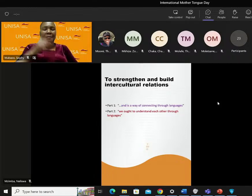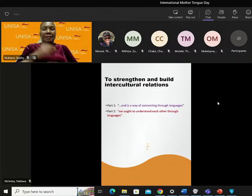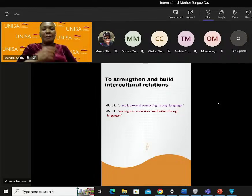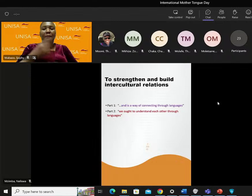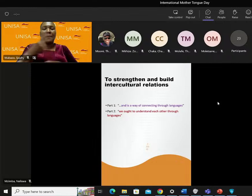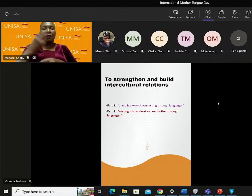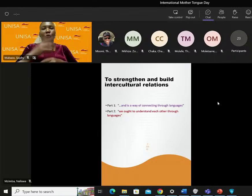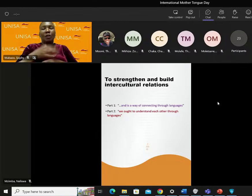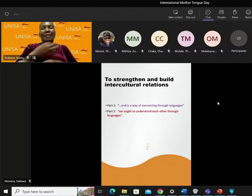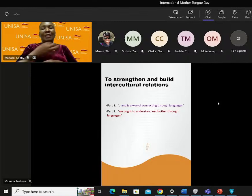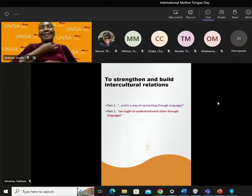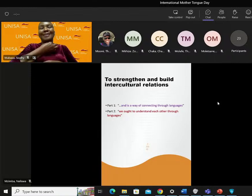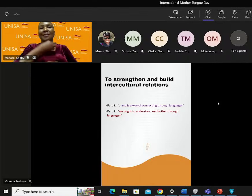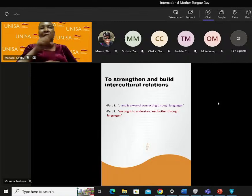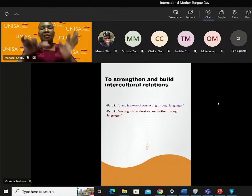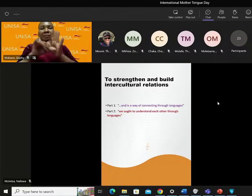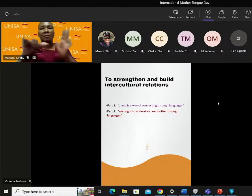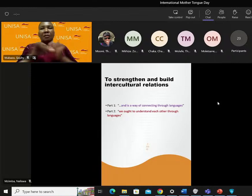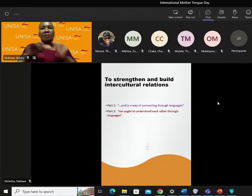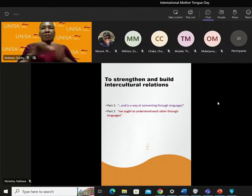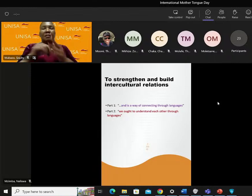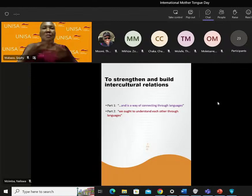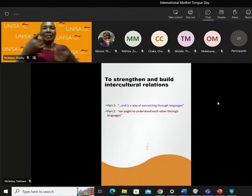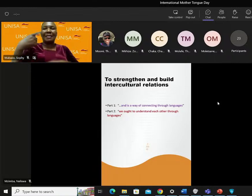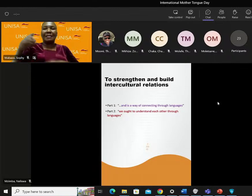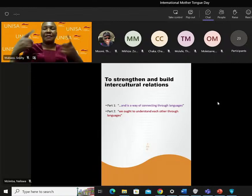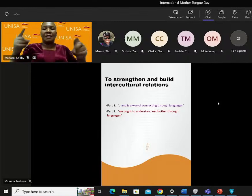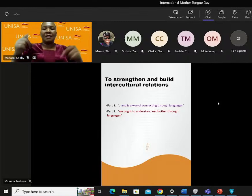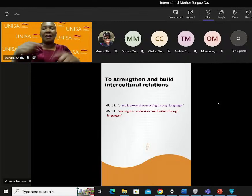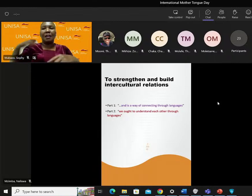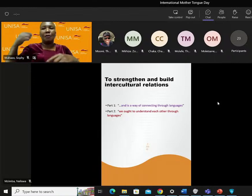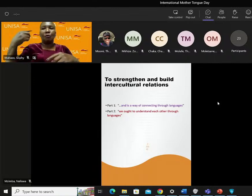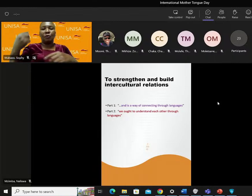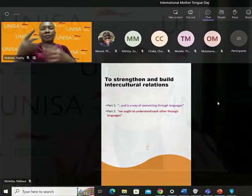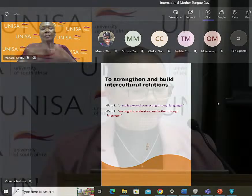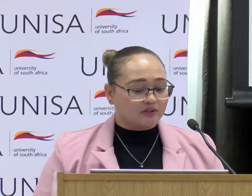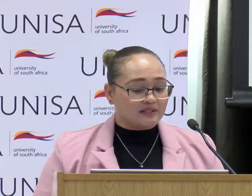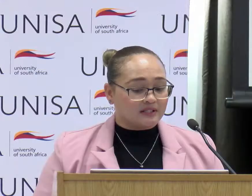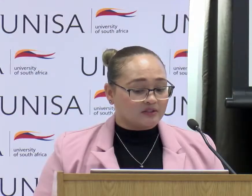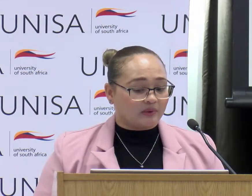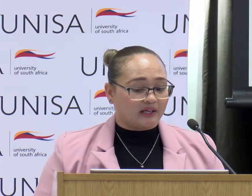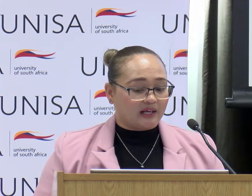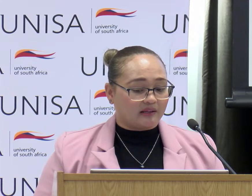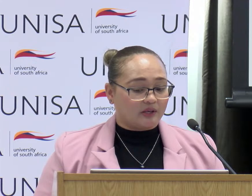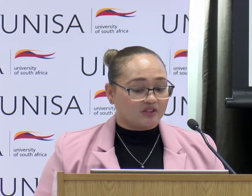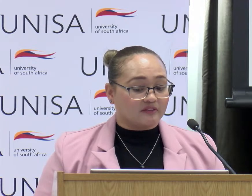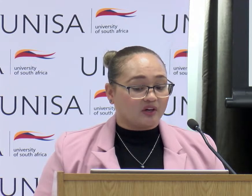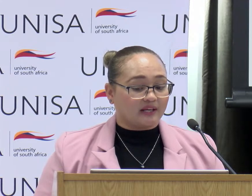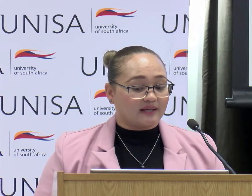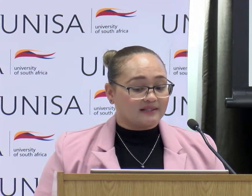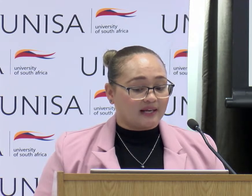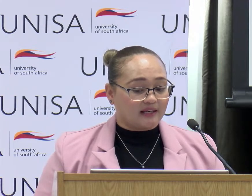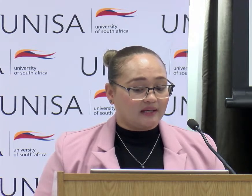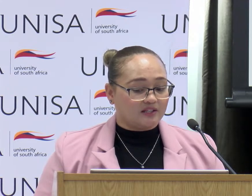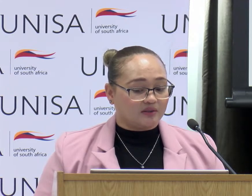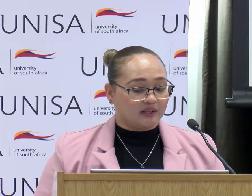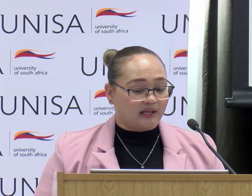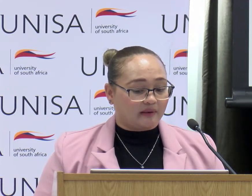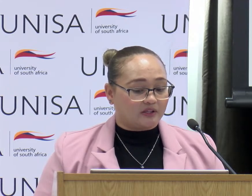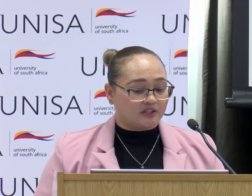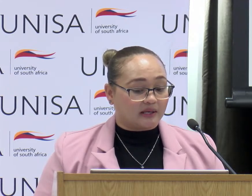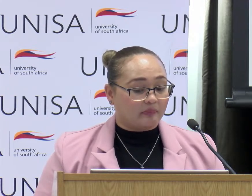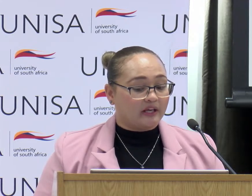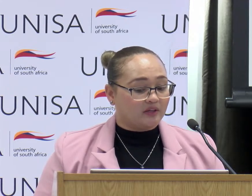is where the importance of knowing various languages knocks in. Guilt of not being able to assist one another because of not understanding his